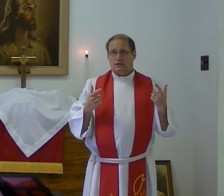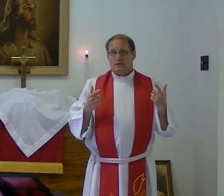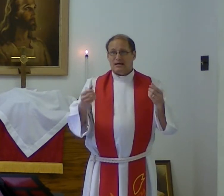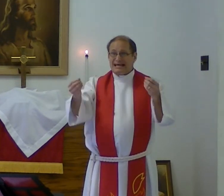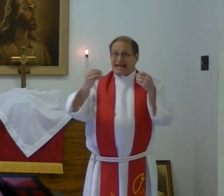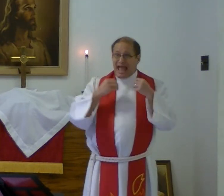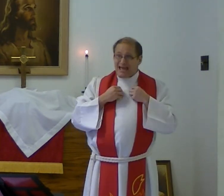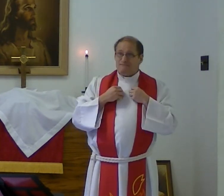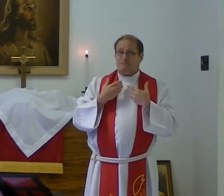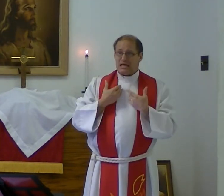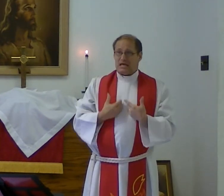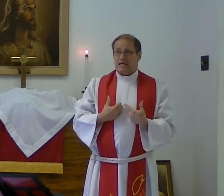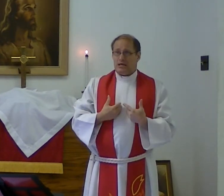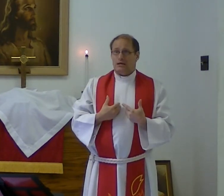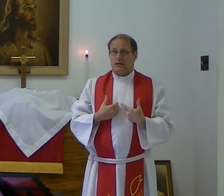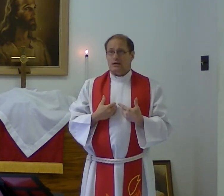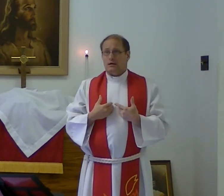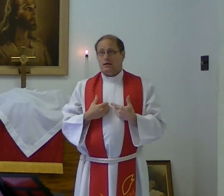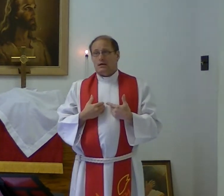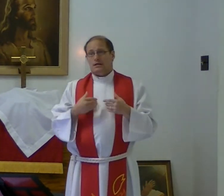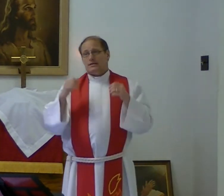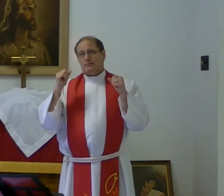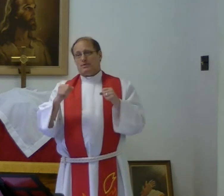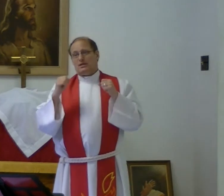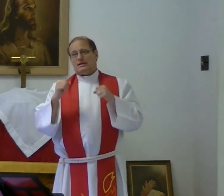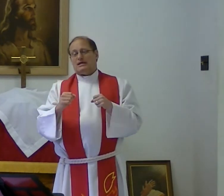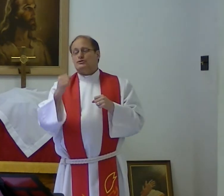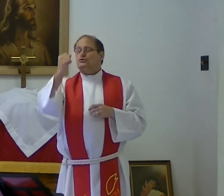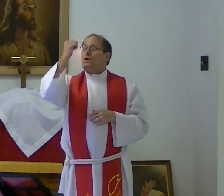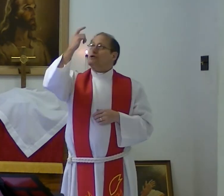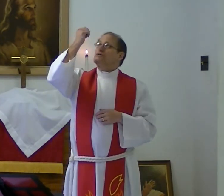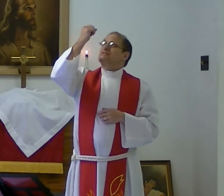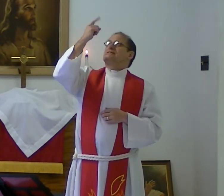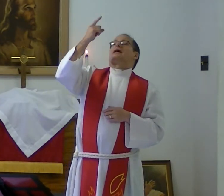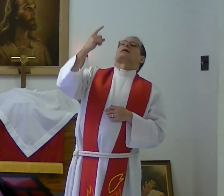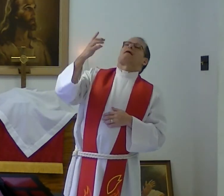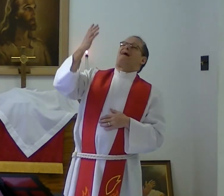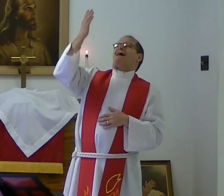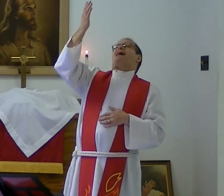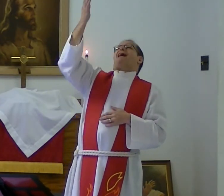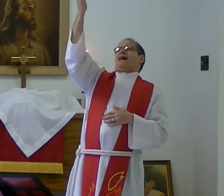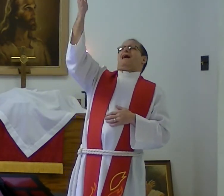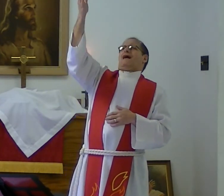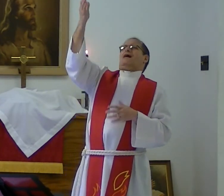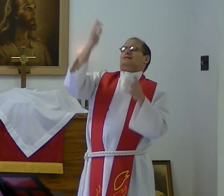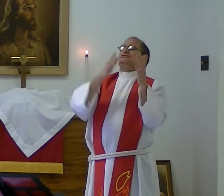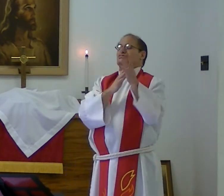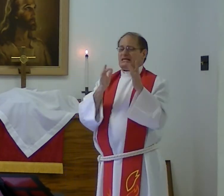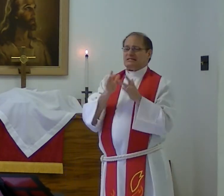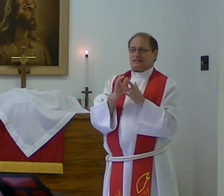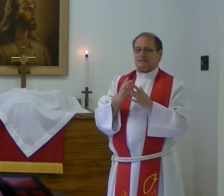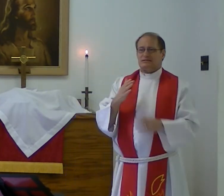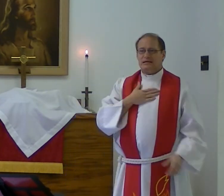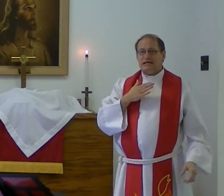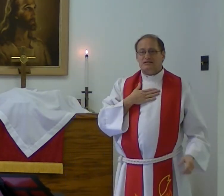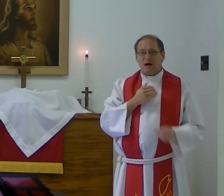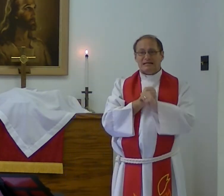gave me the ability to understand Jesus is my